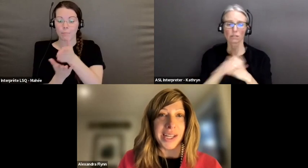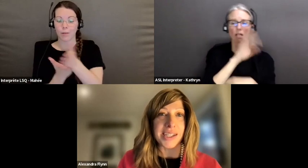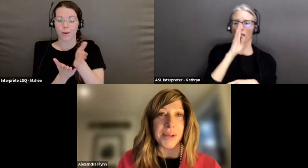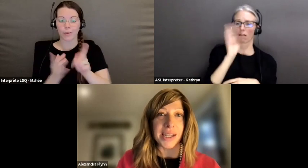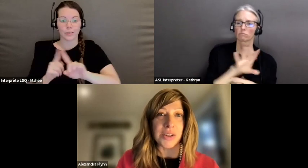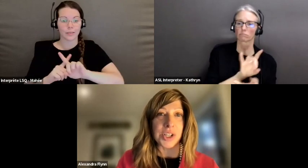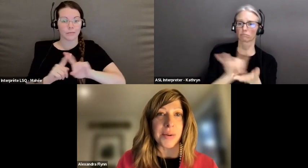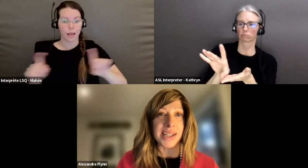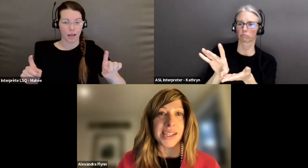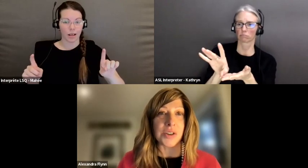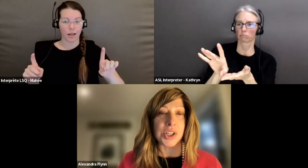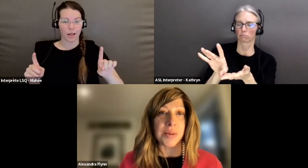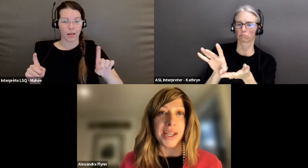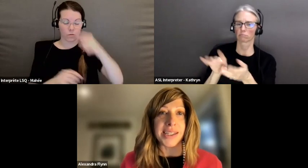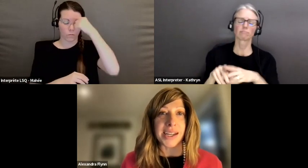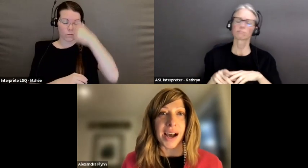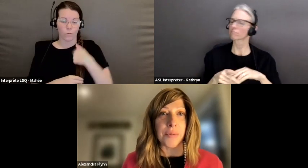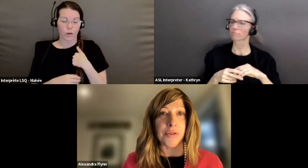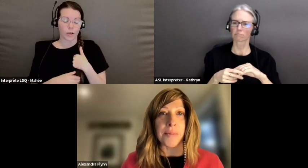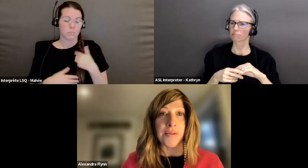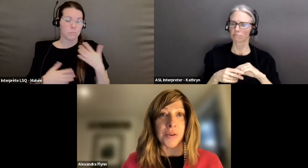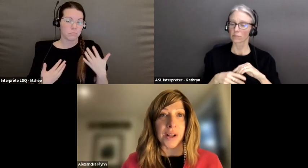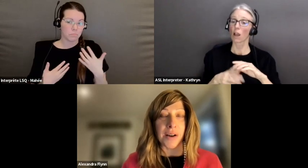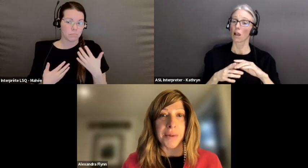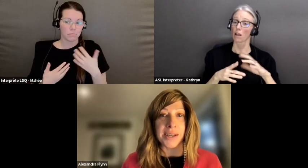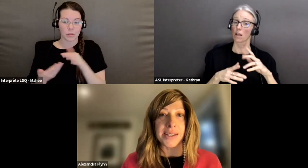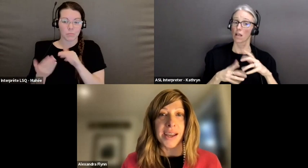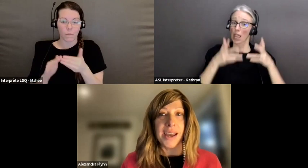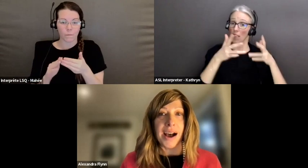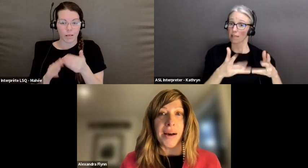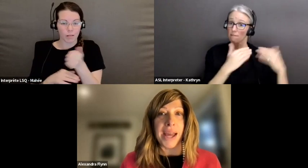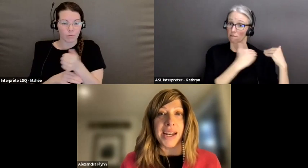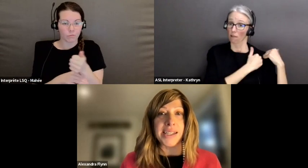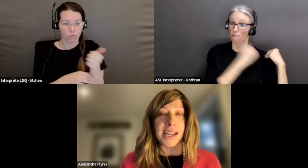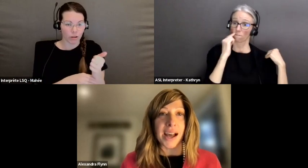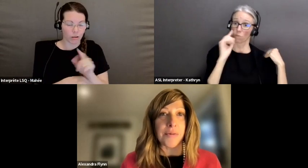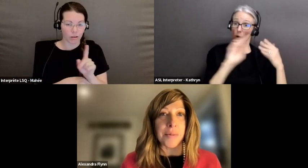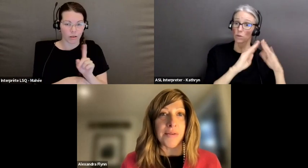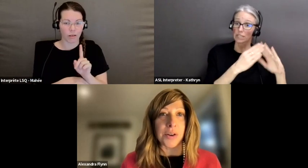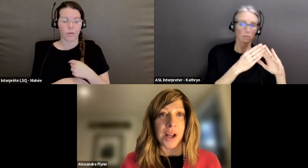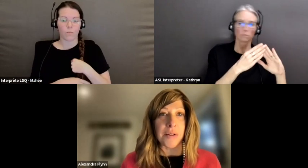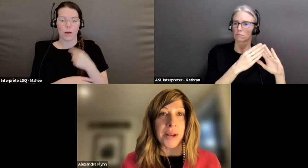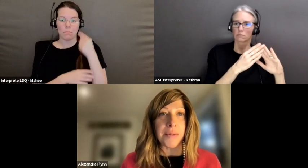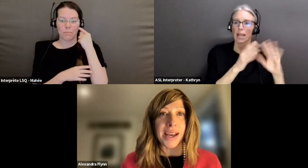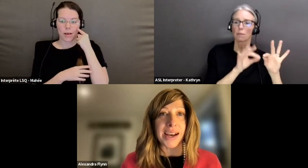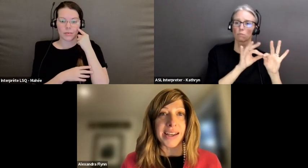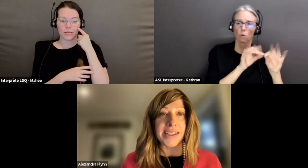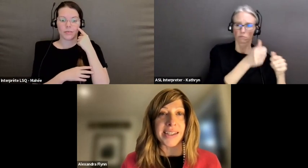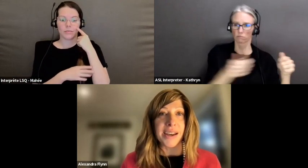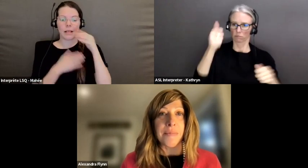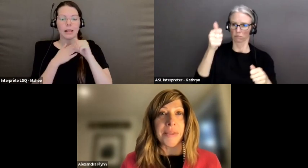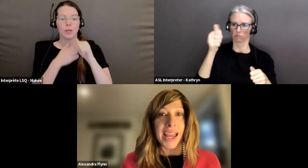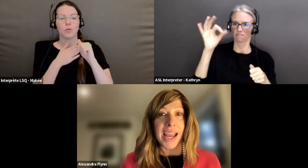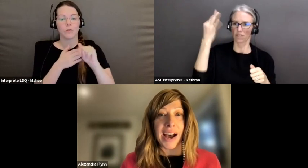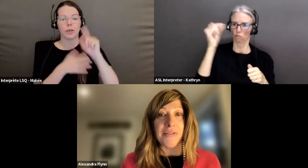There needs to be leadership, and this leadership needs to come from the federal government. And it needs to come from the federal government because